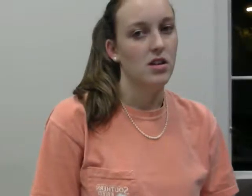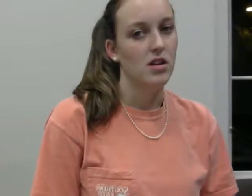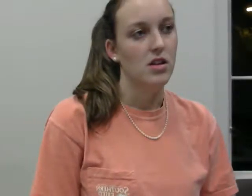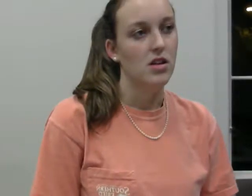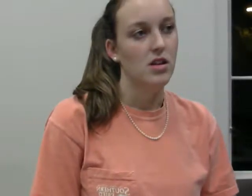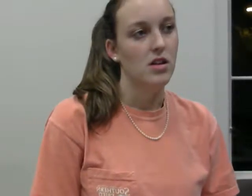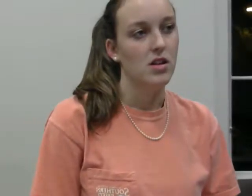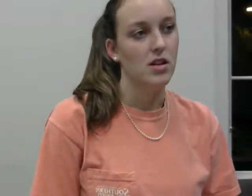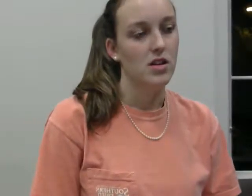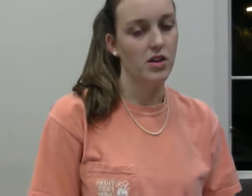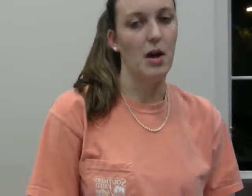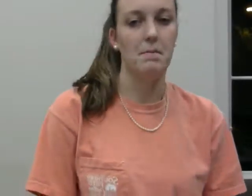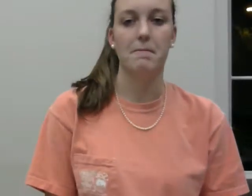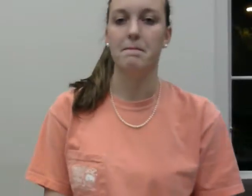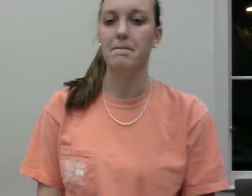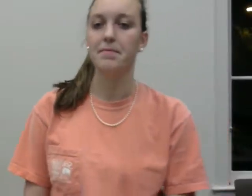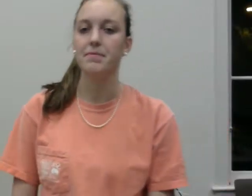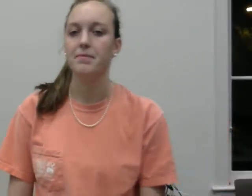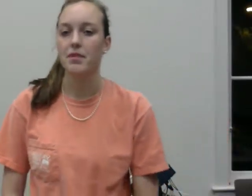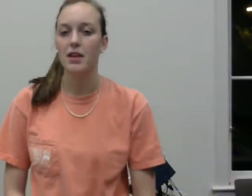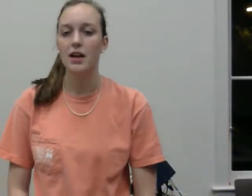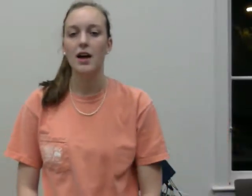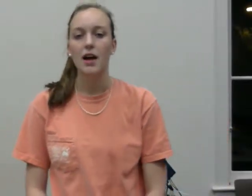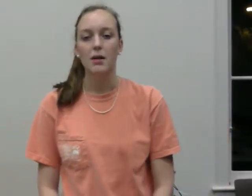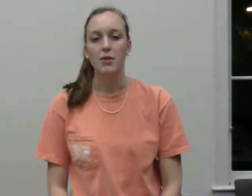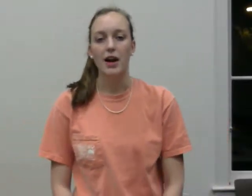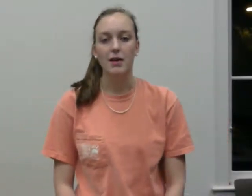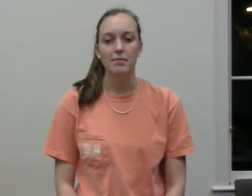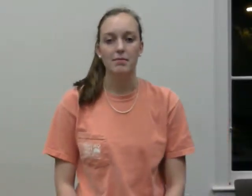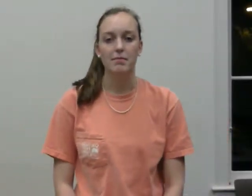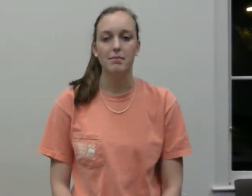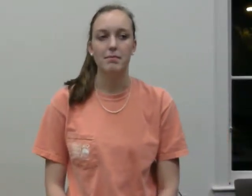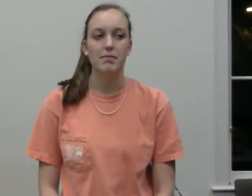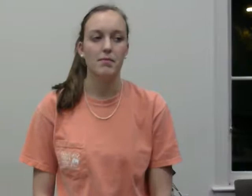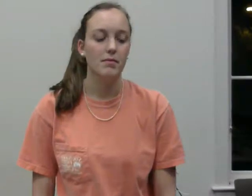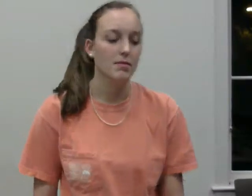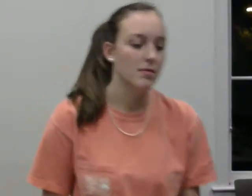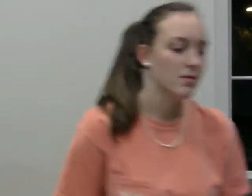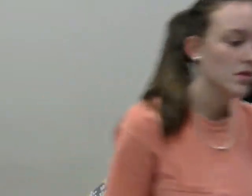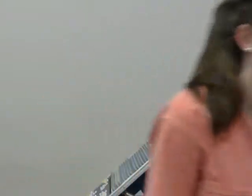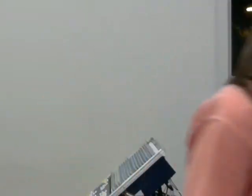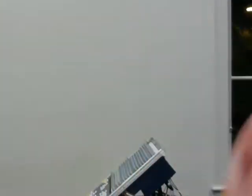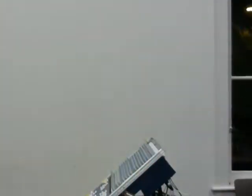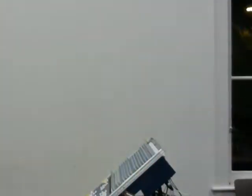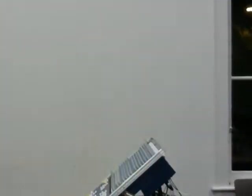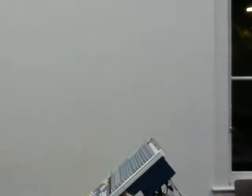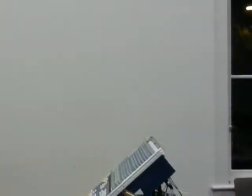Oh, wait, now it's loading. Okay. No, it's not. Can't read this site. Cool. Okay, well, we